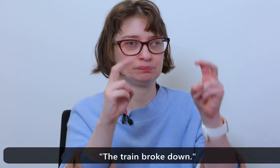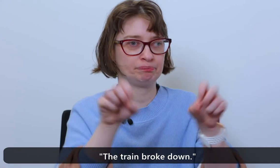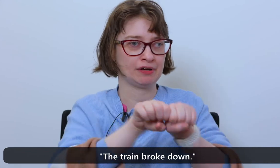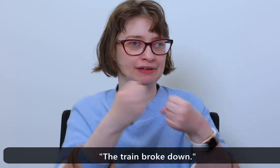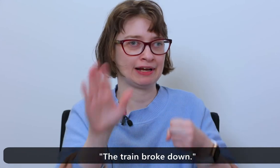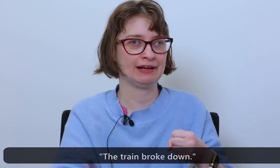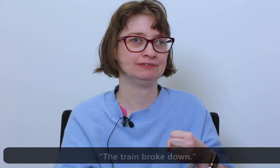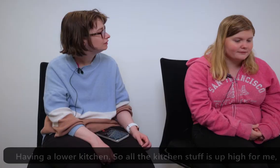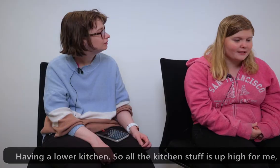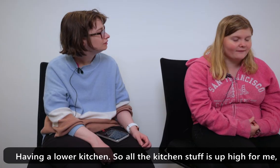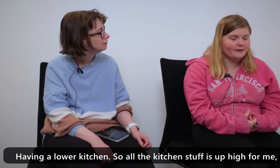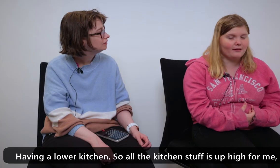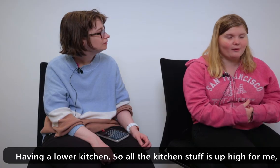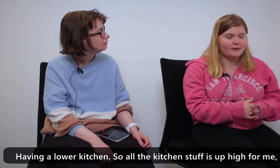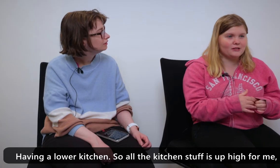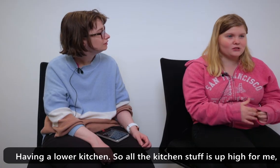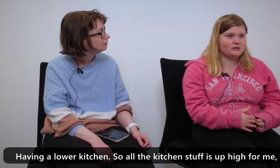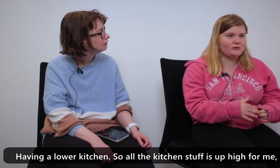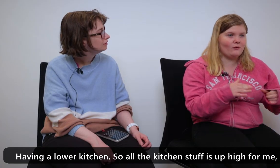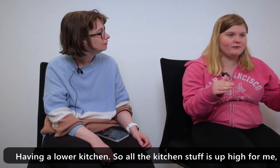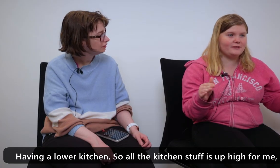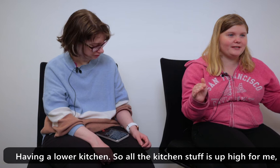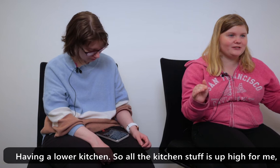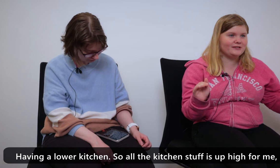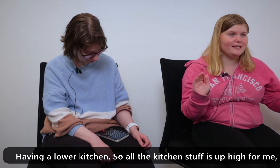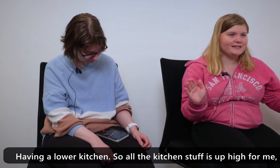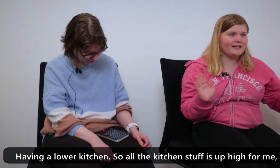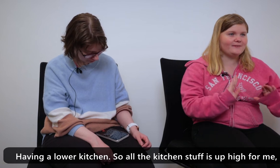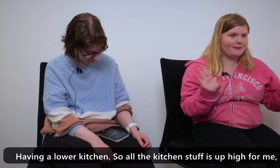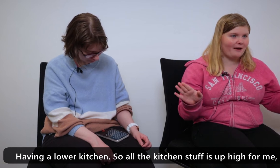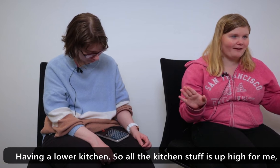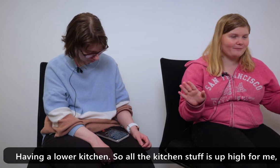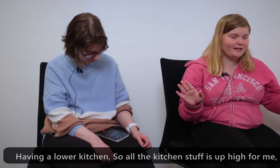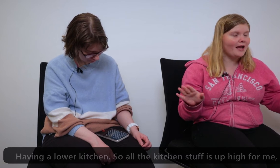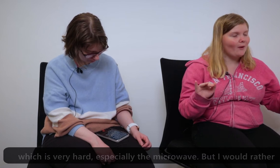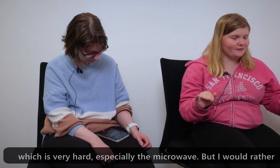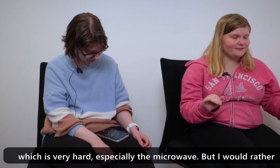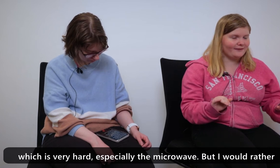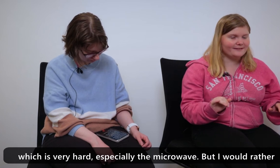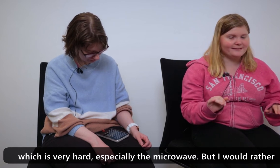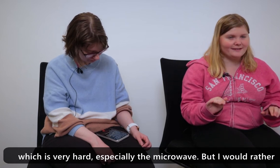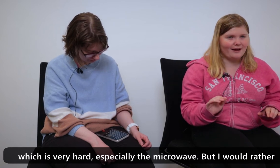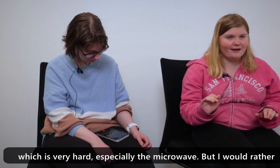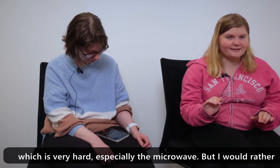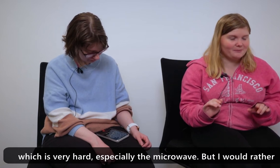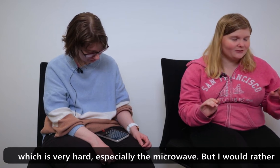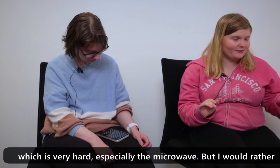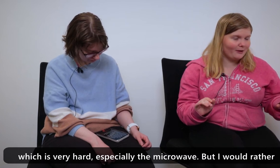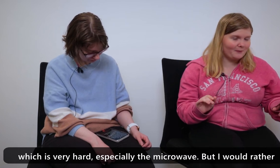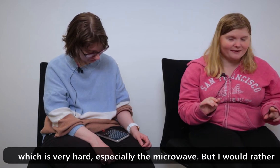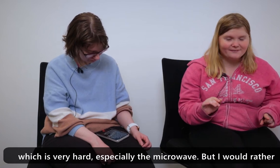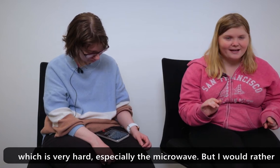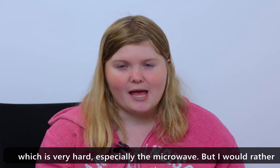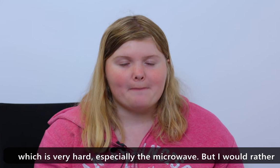train breakdown. Having a lower kitchen, so all the kitchen stuff is up high for me, which is very hard, especially